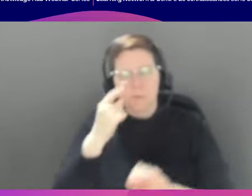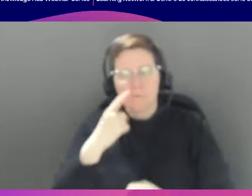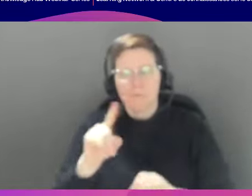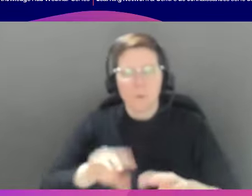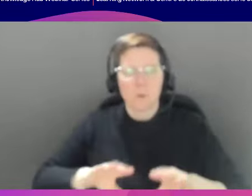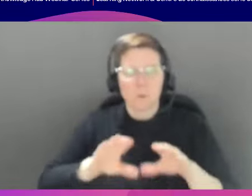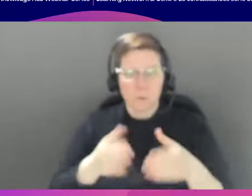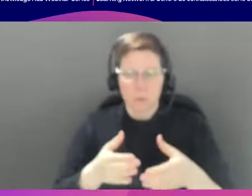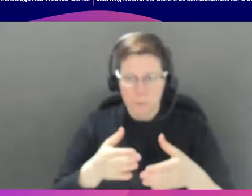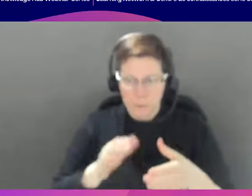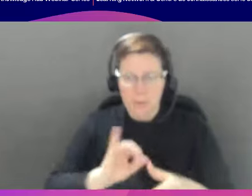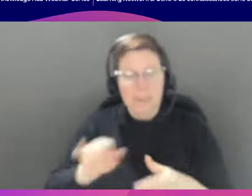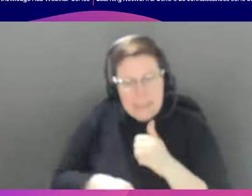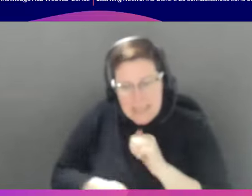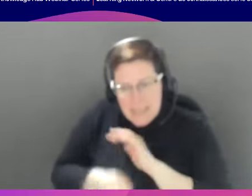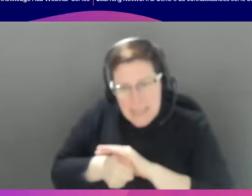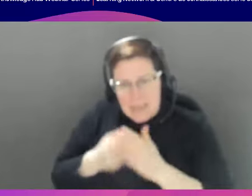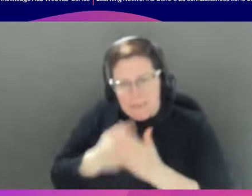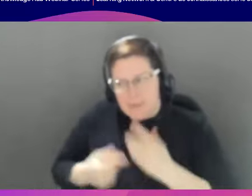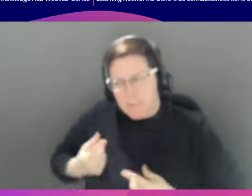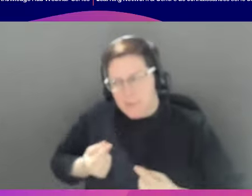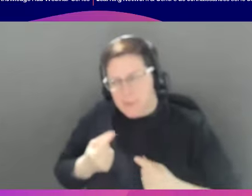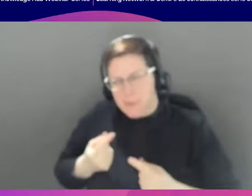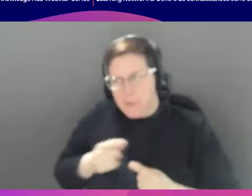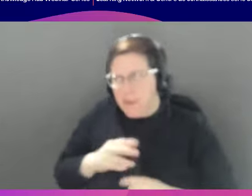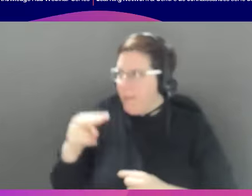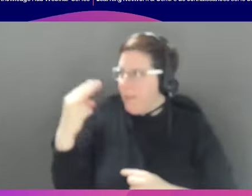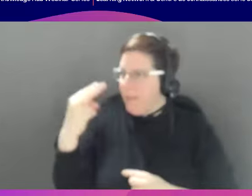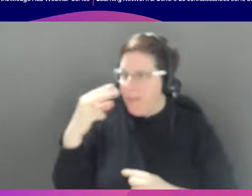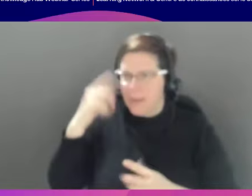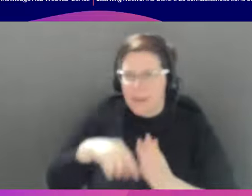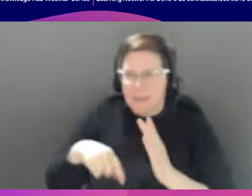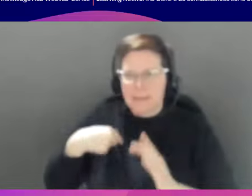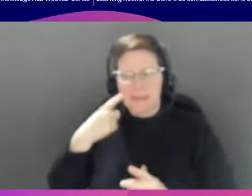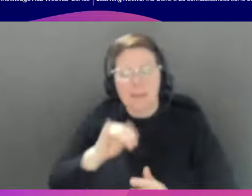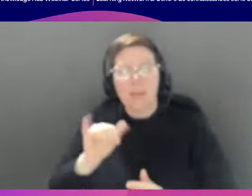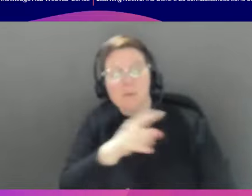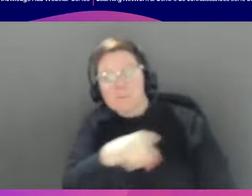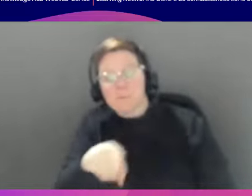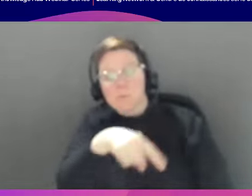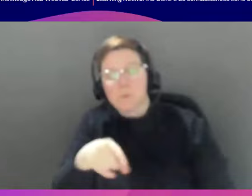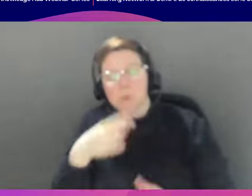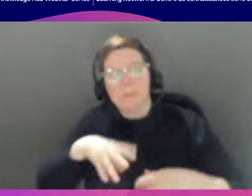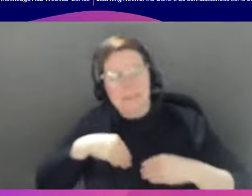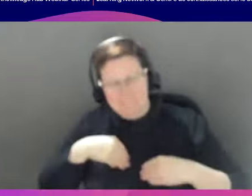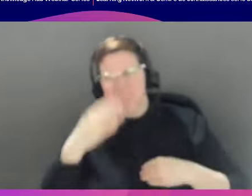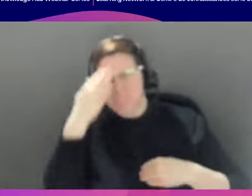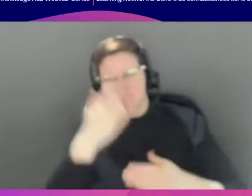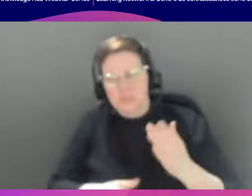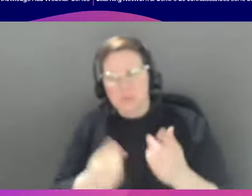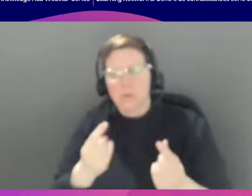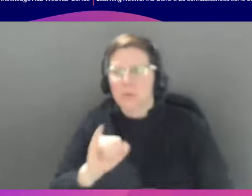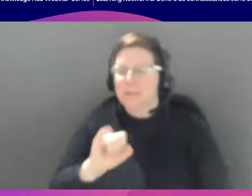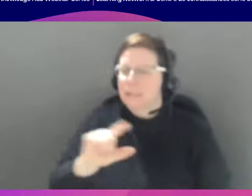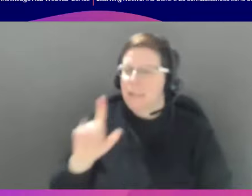the intention of what they're doing, but also reinforce a sense of in-group acceptance and loyalty. And so incels will often